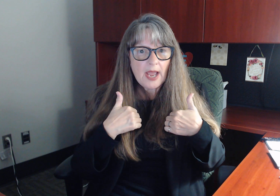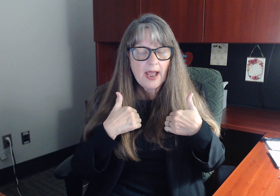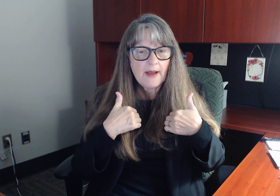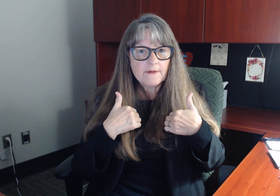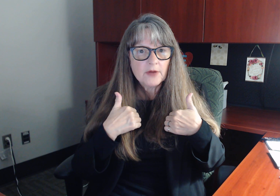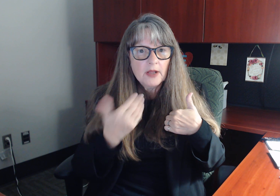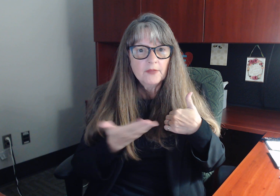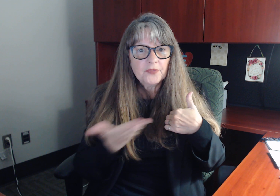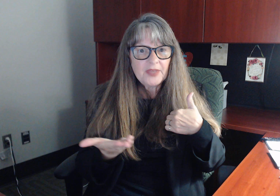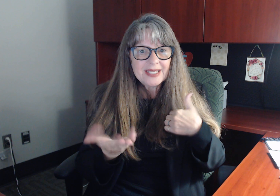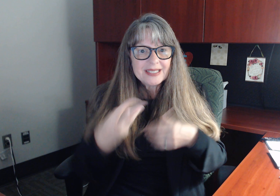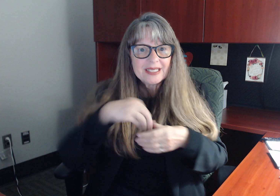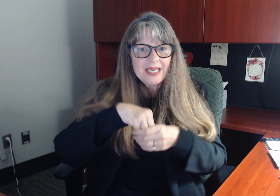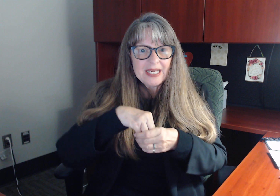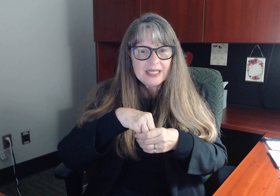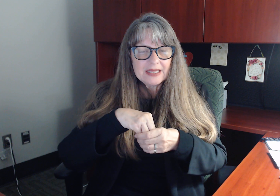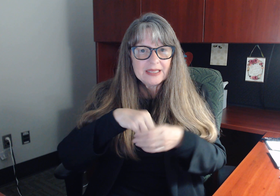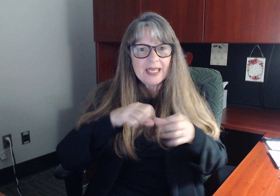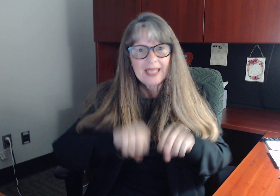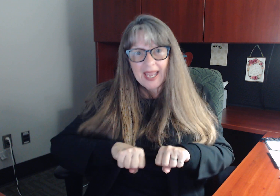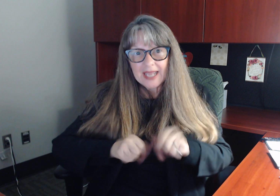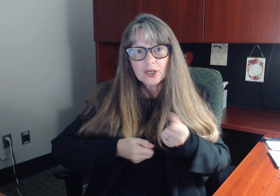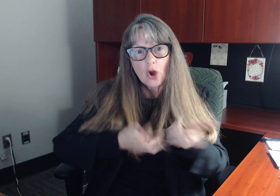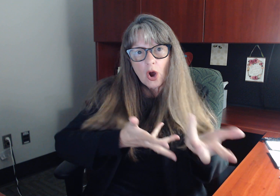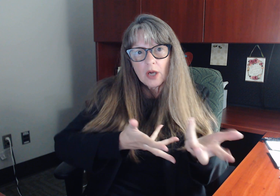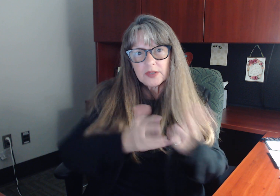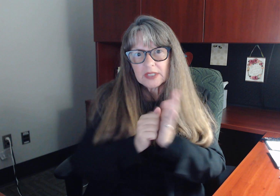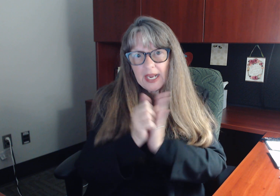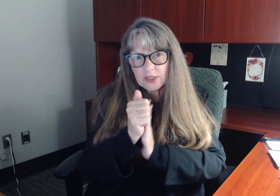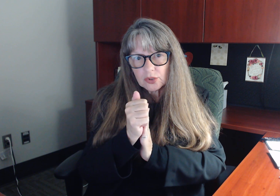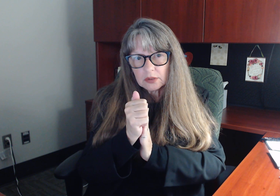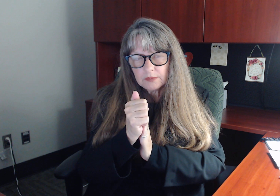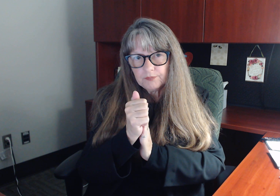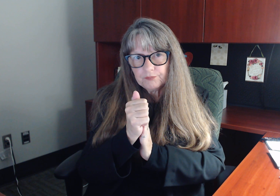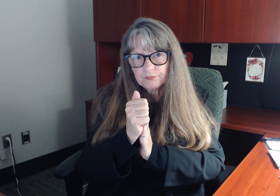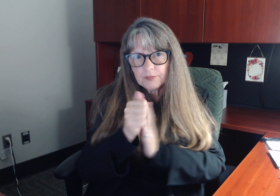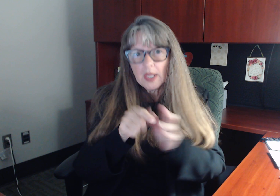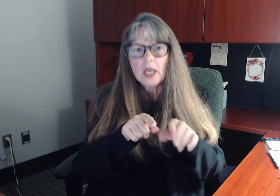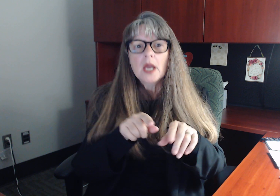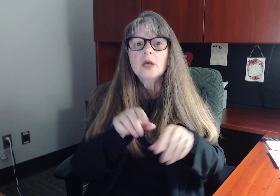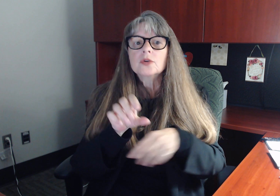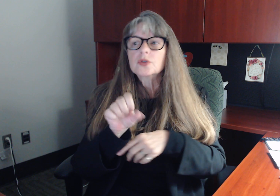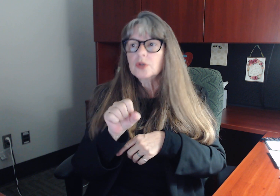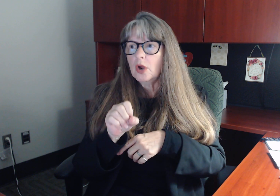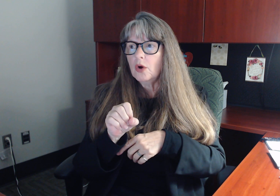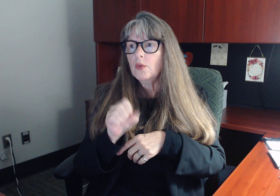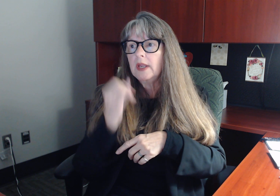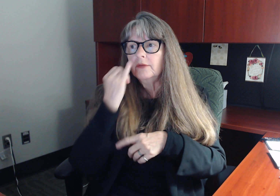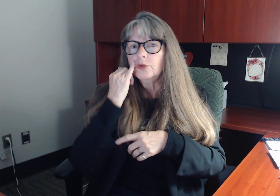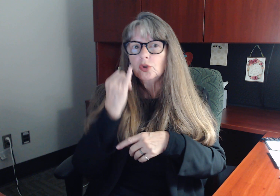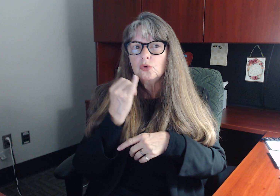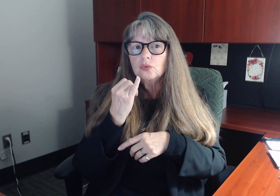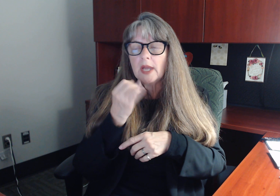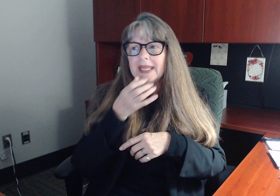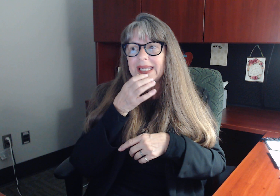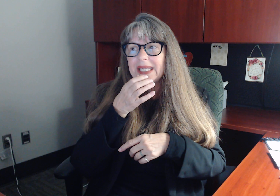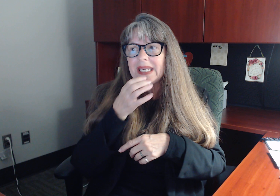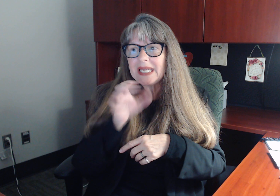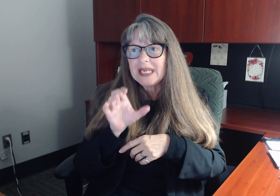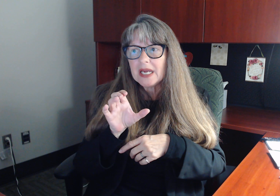have things in it that can cause cancer. So if you like heat up